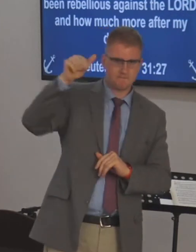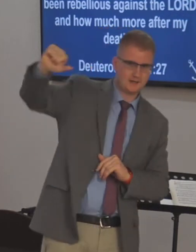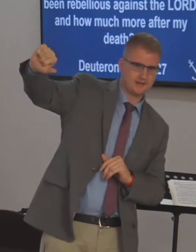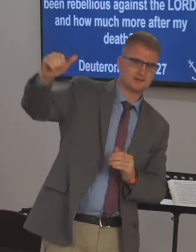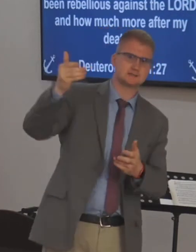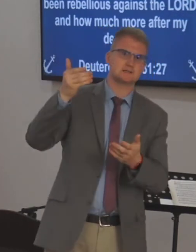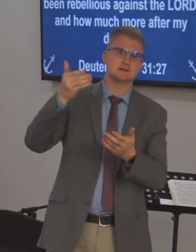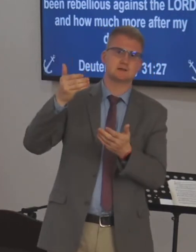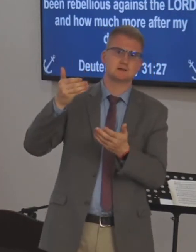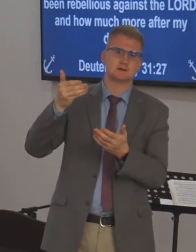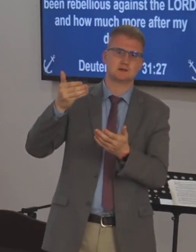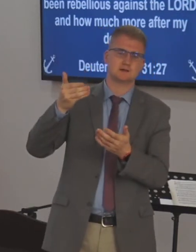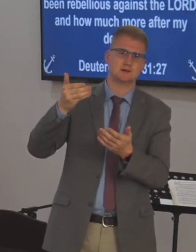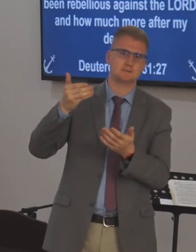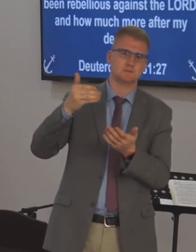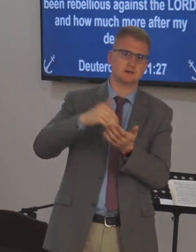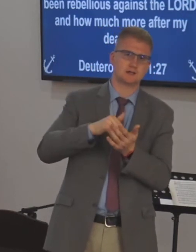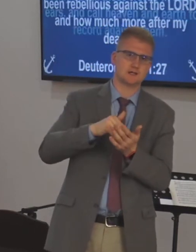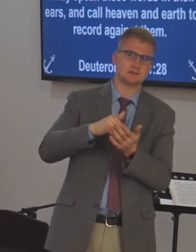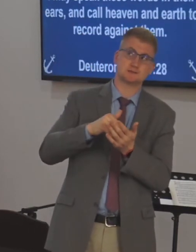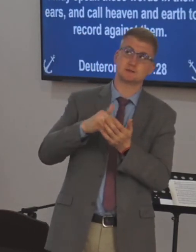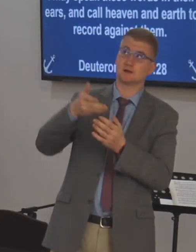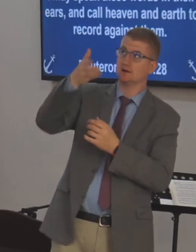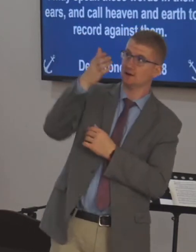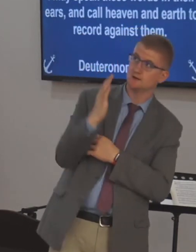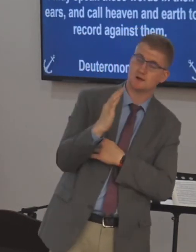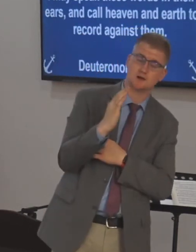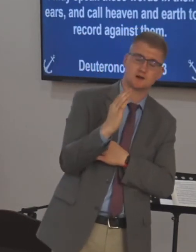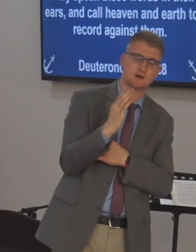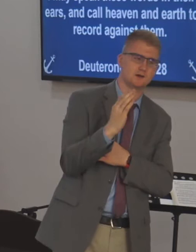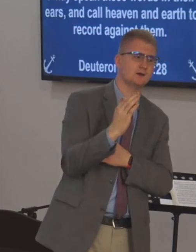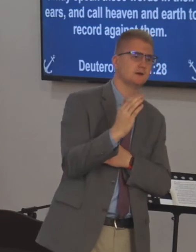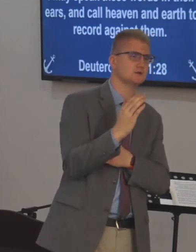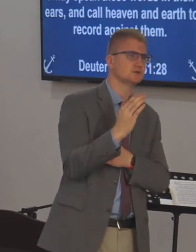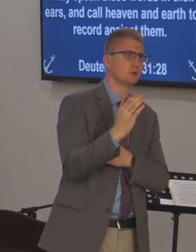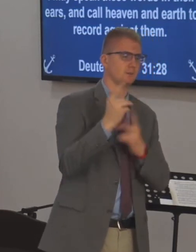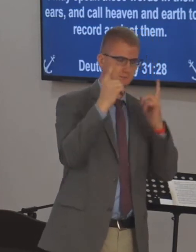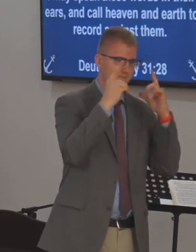much more after my death? He knew that even after his death,